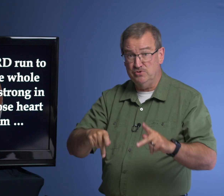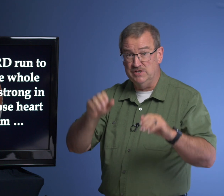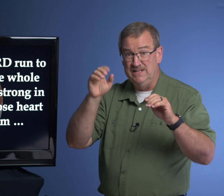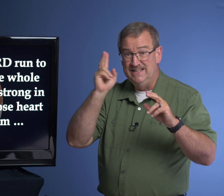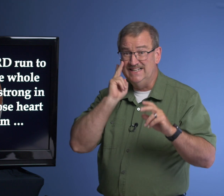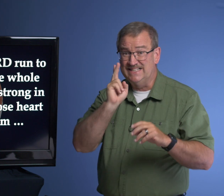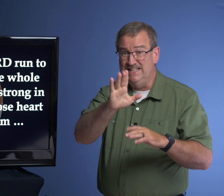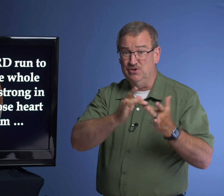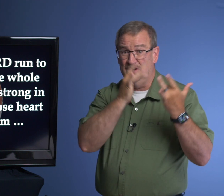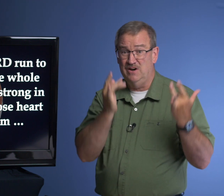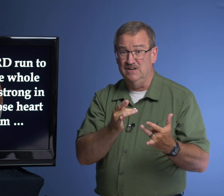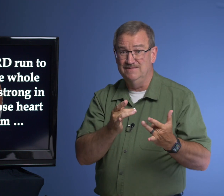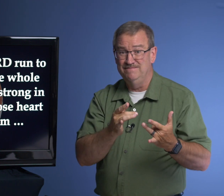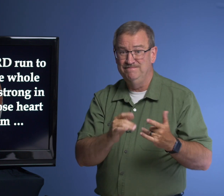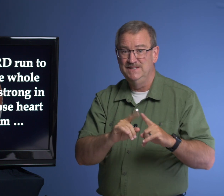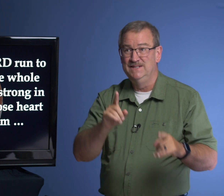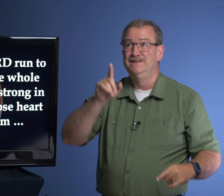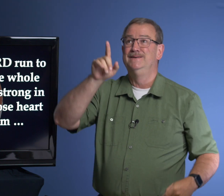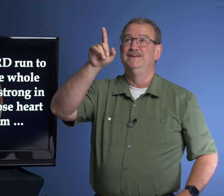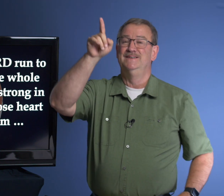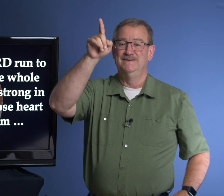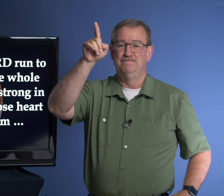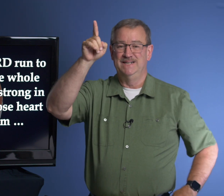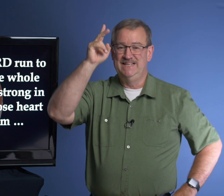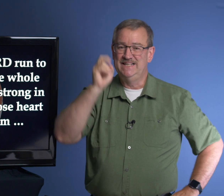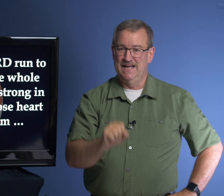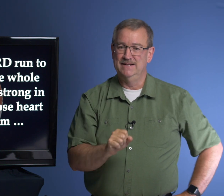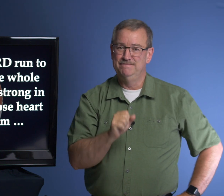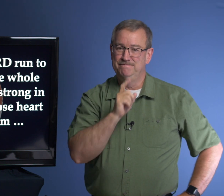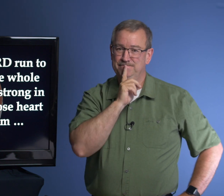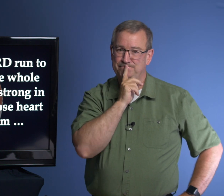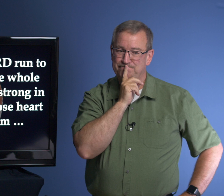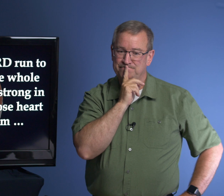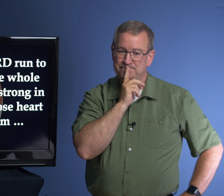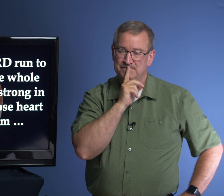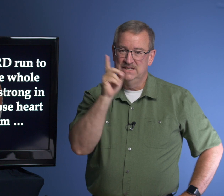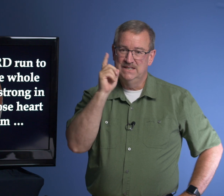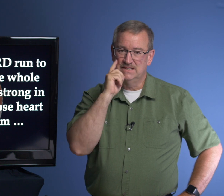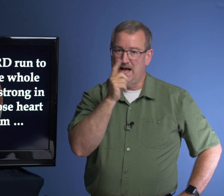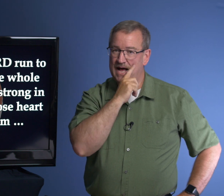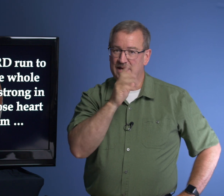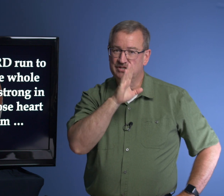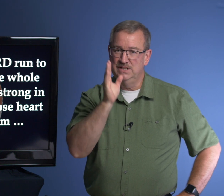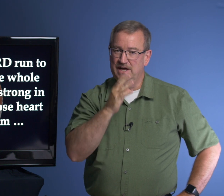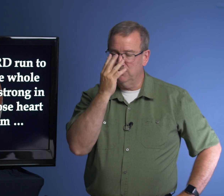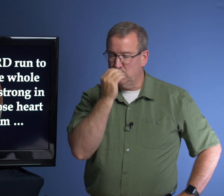person can see your heart, but he can. His eyes never